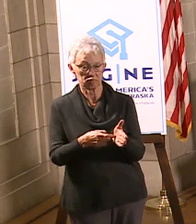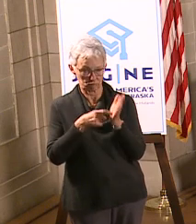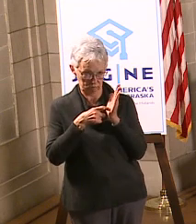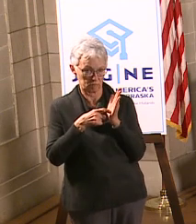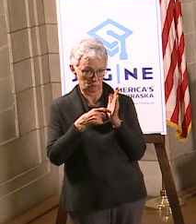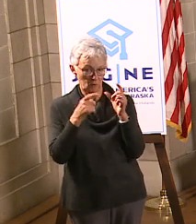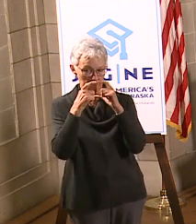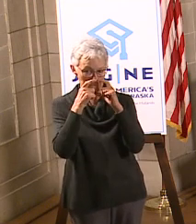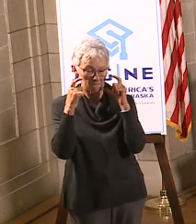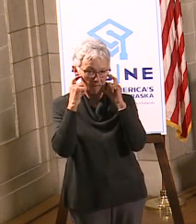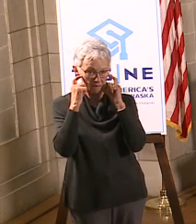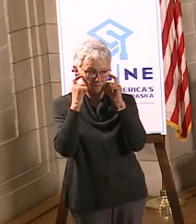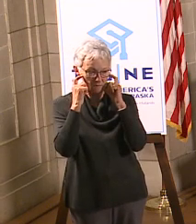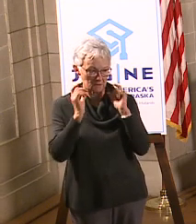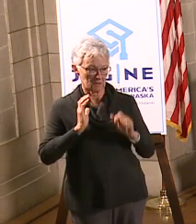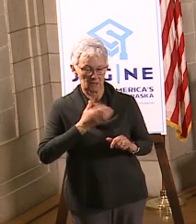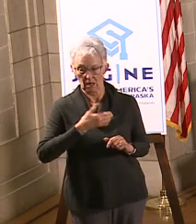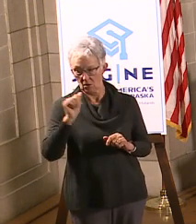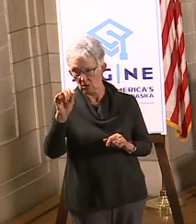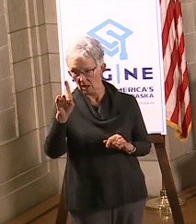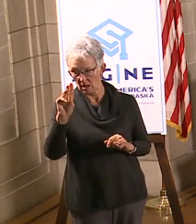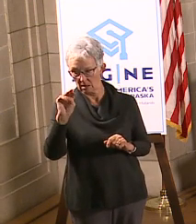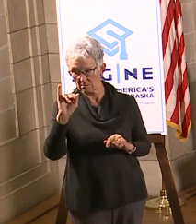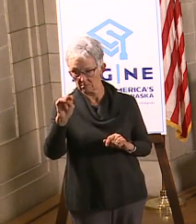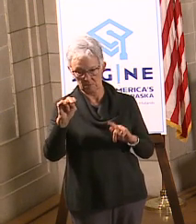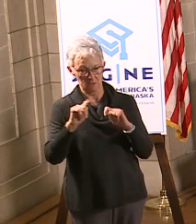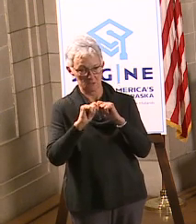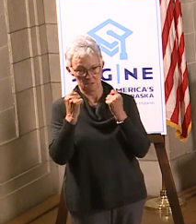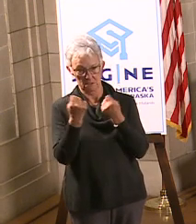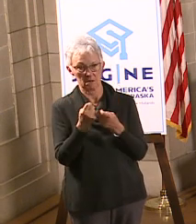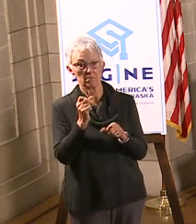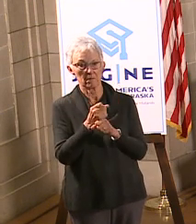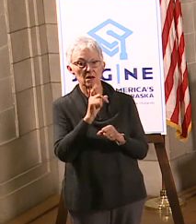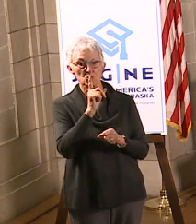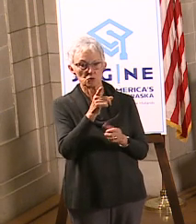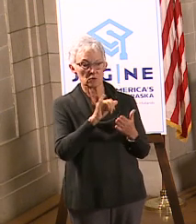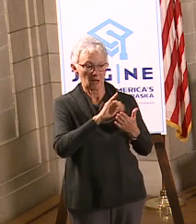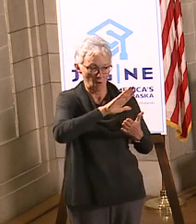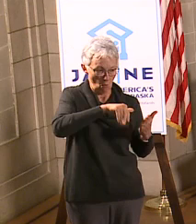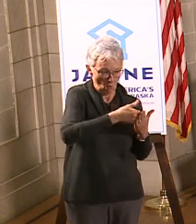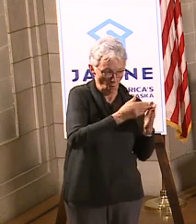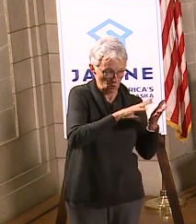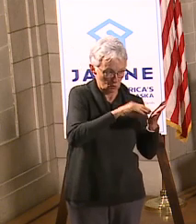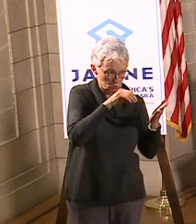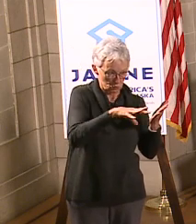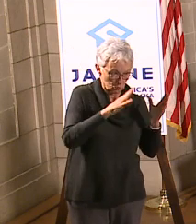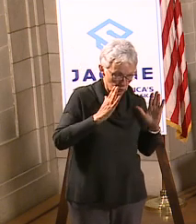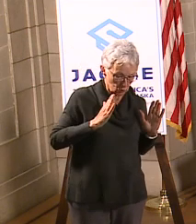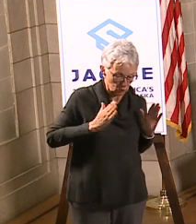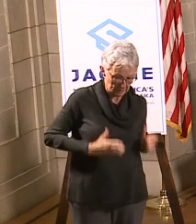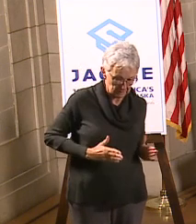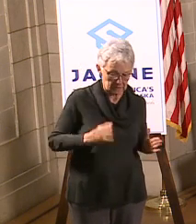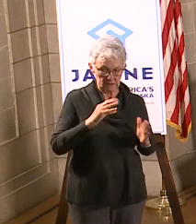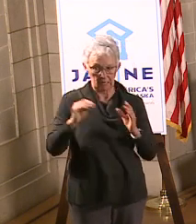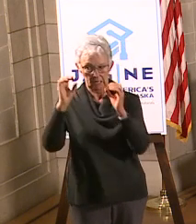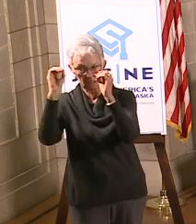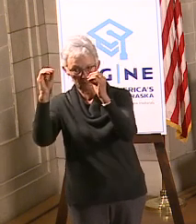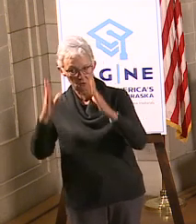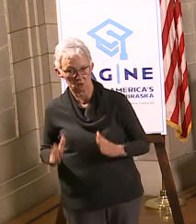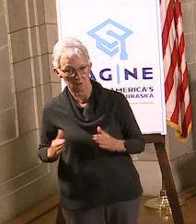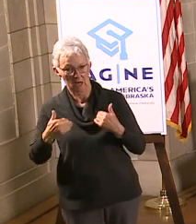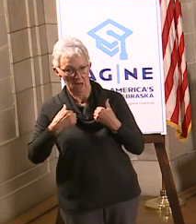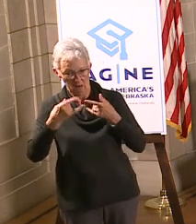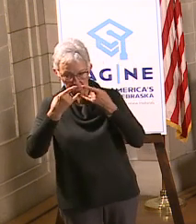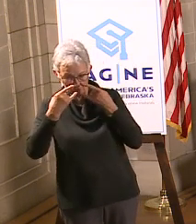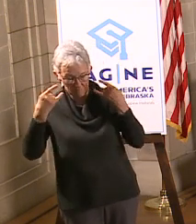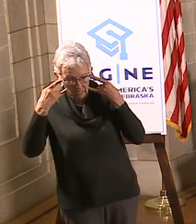level made sure that teachers and students in Gearing are protected, and we appreciate that. I think it's incumbent upon all